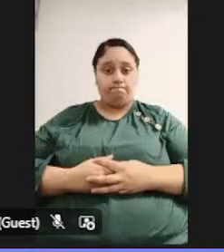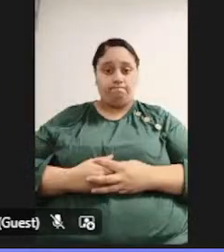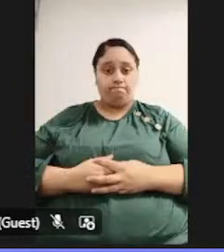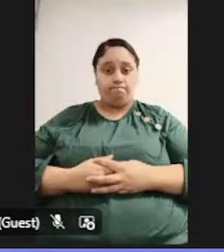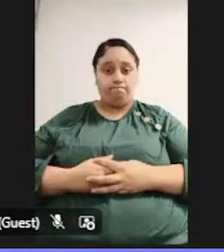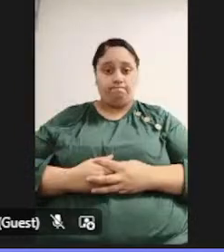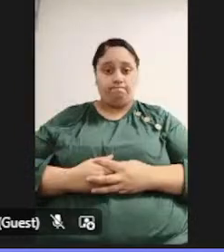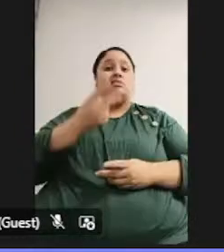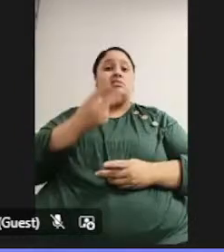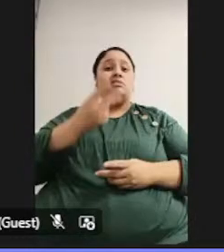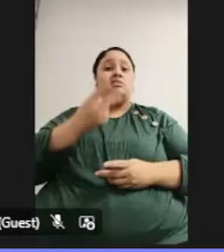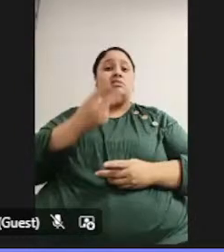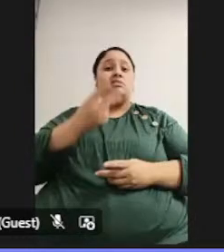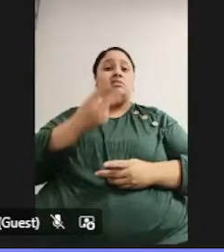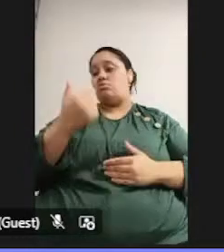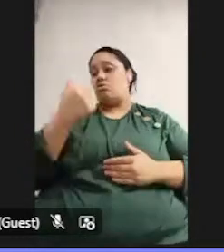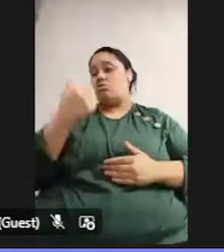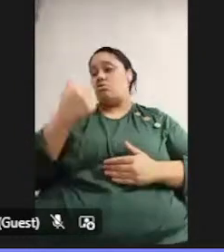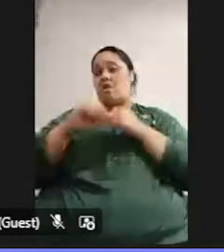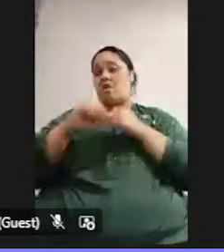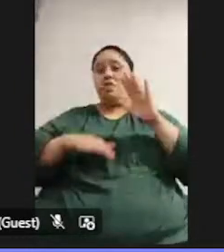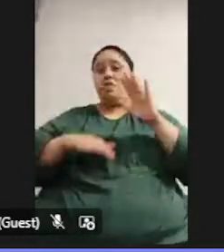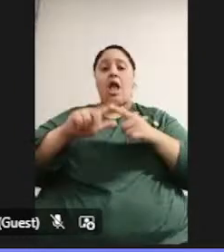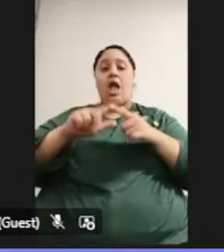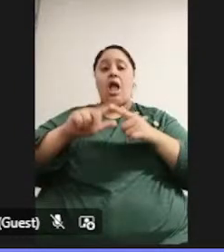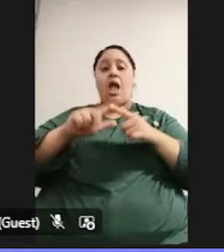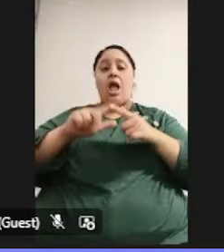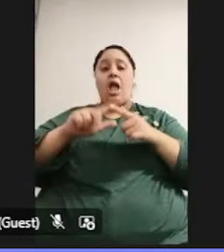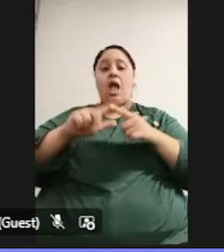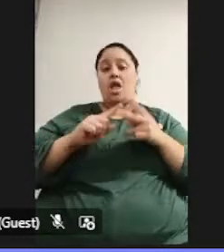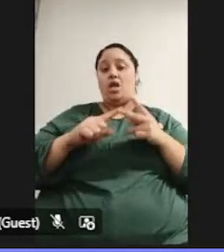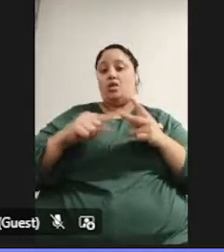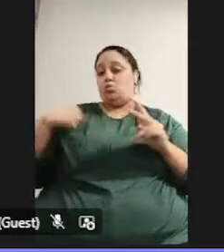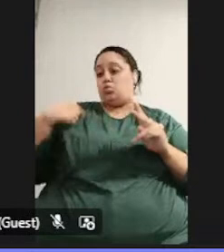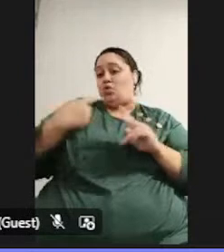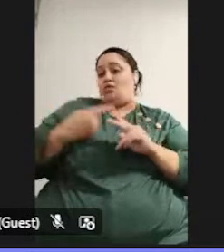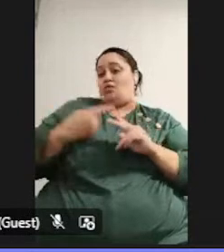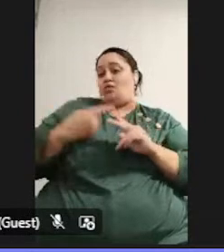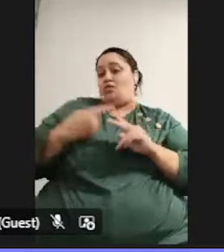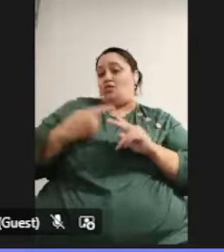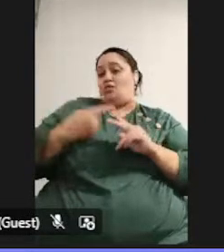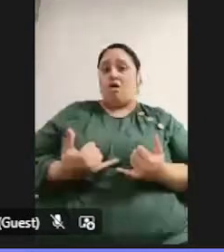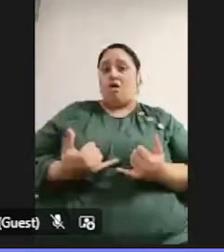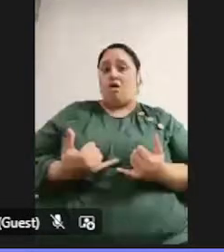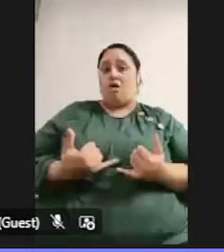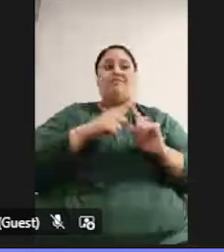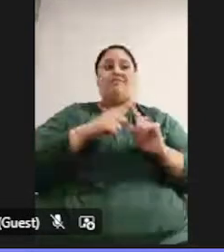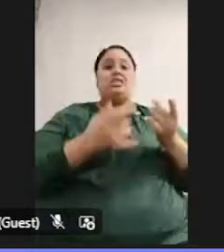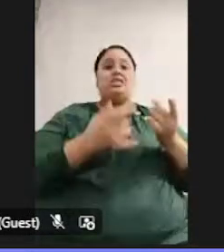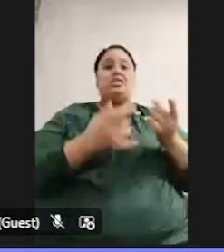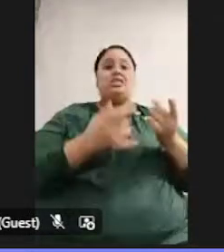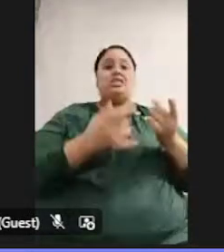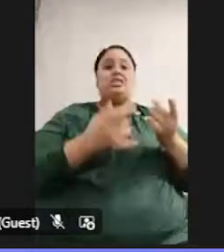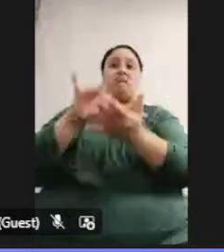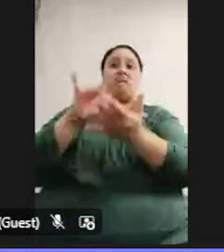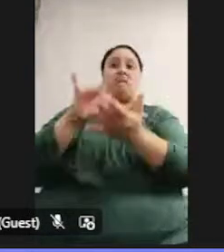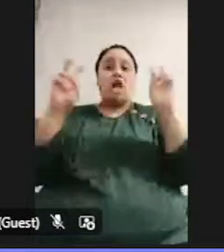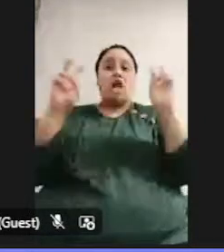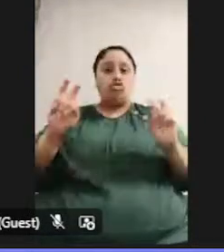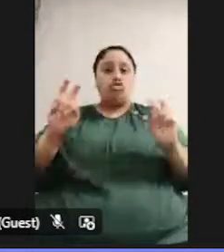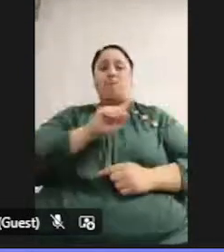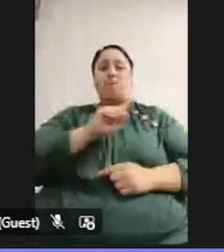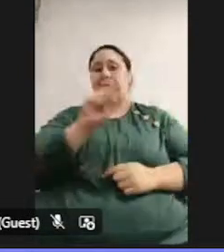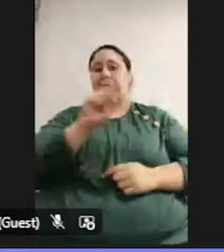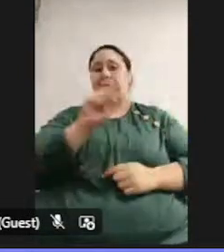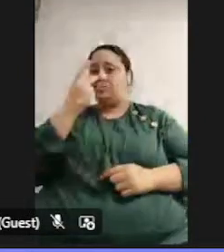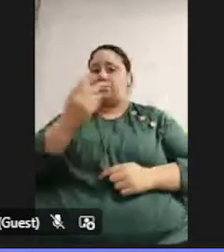month, April, and I look at the performance to date in terms of plant, I think it's highly likely that there is a risk that